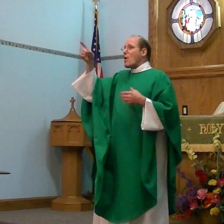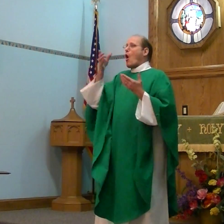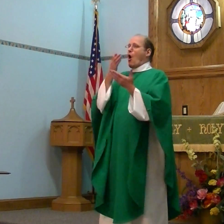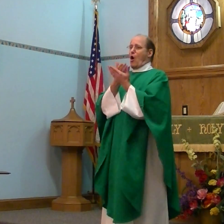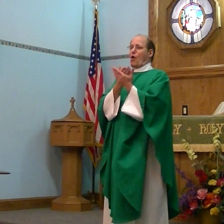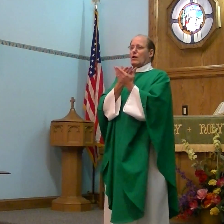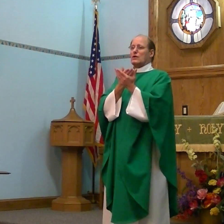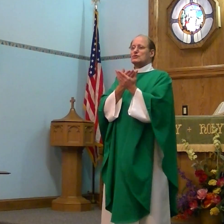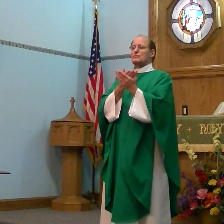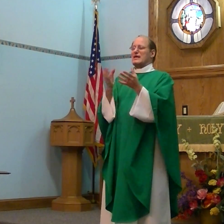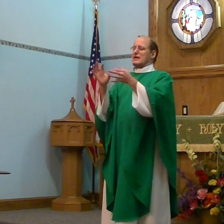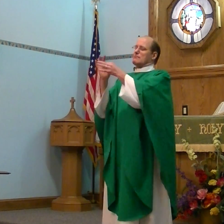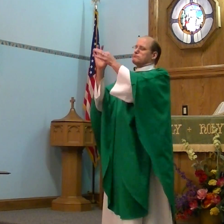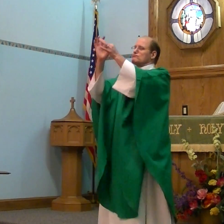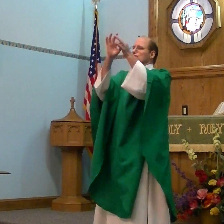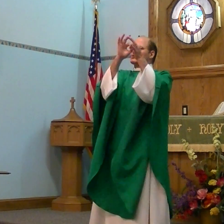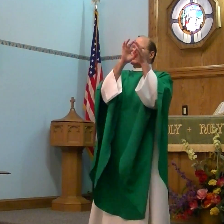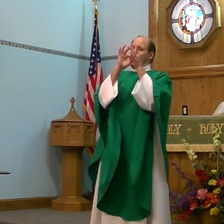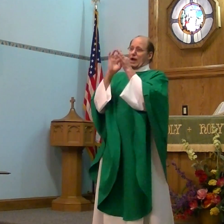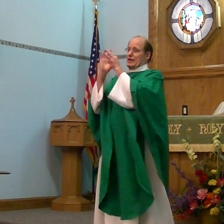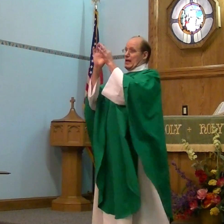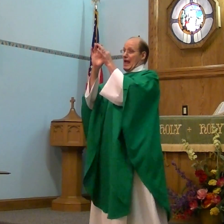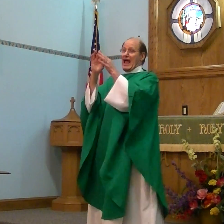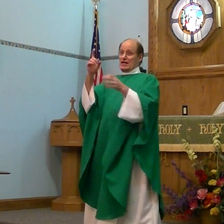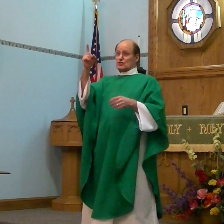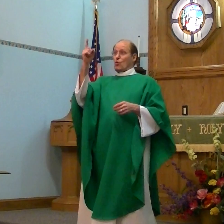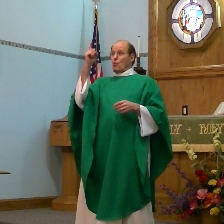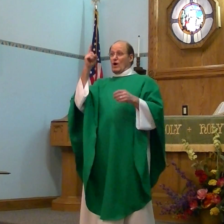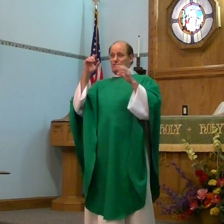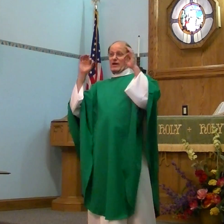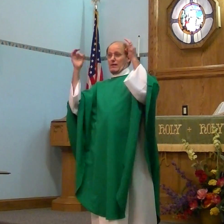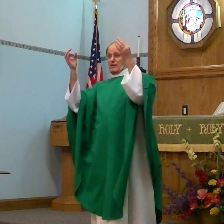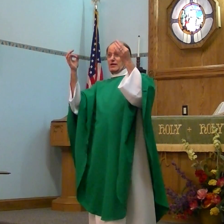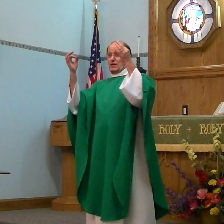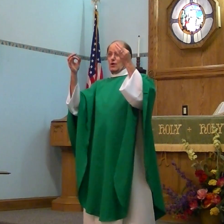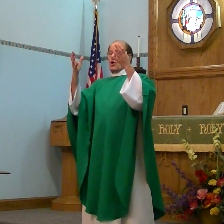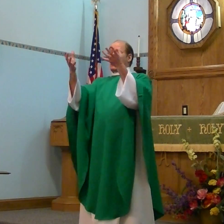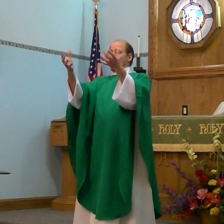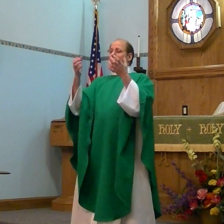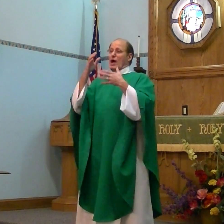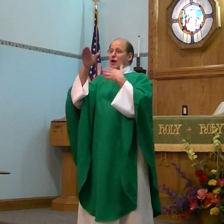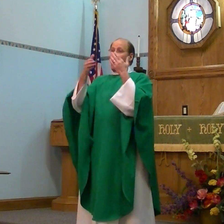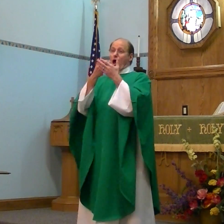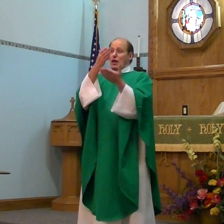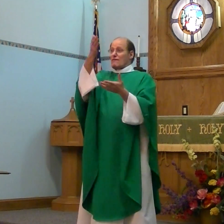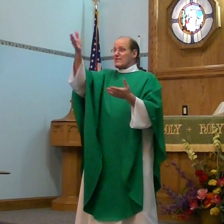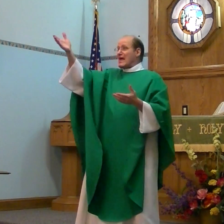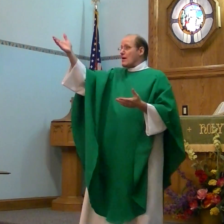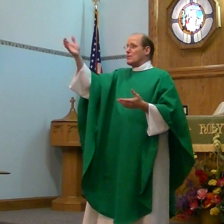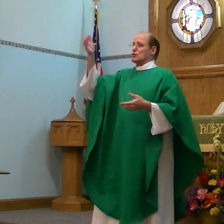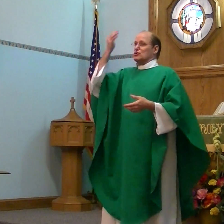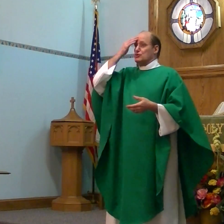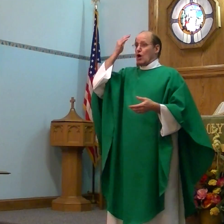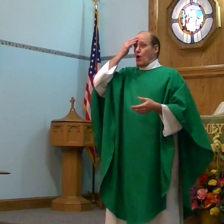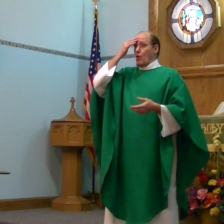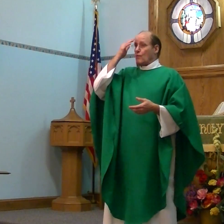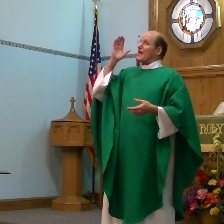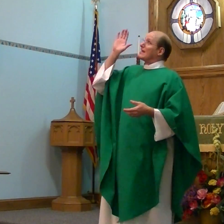all to be joined as one family. We want all of them to know that